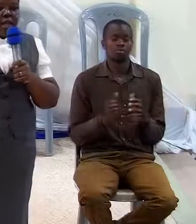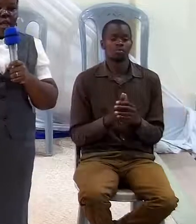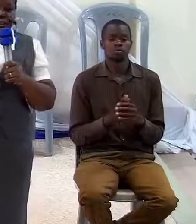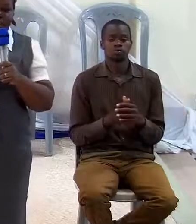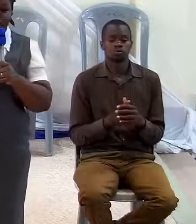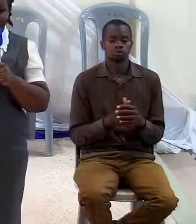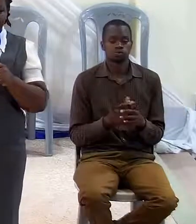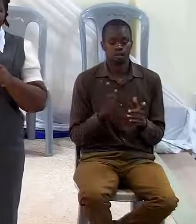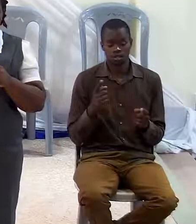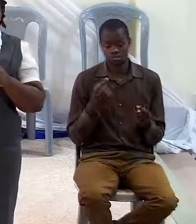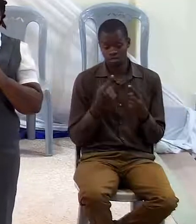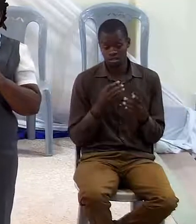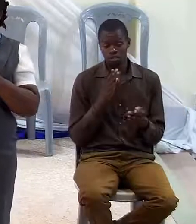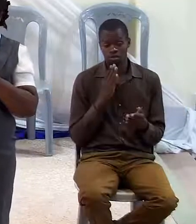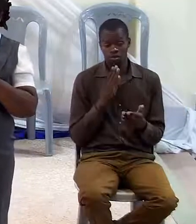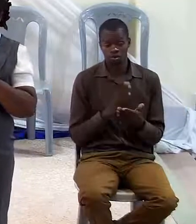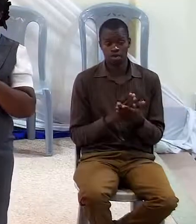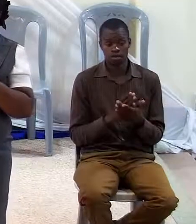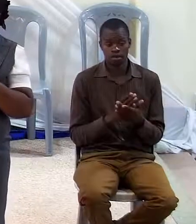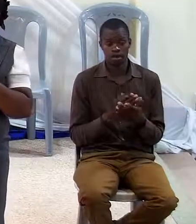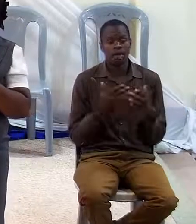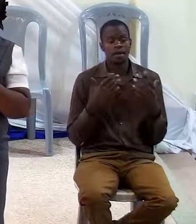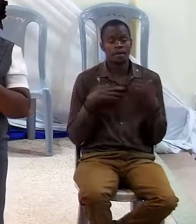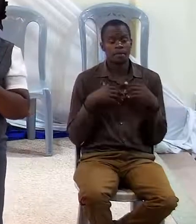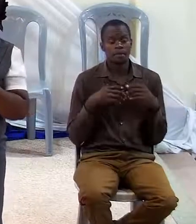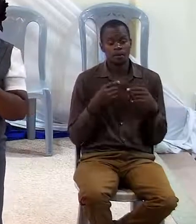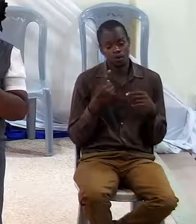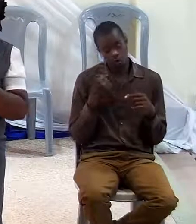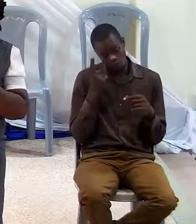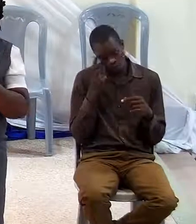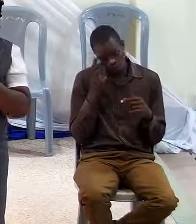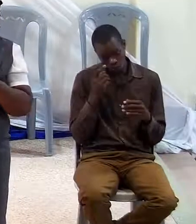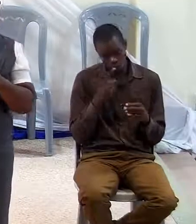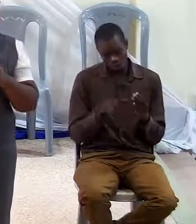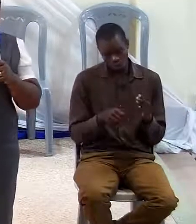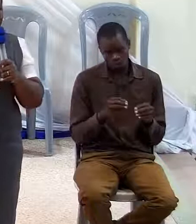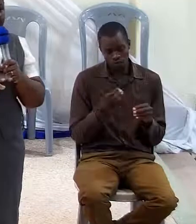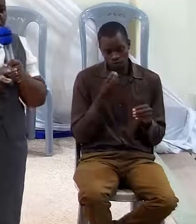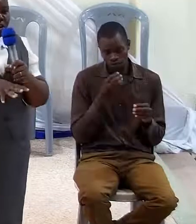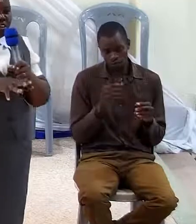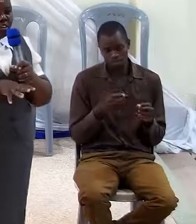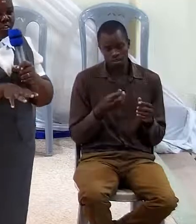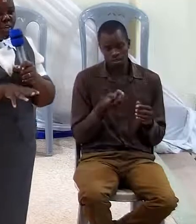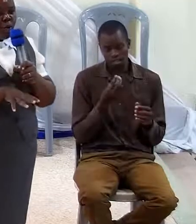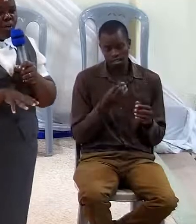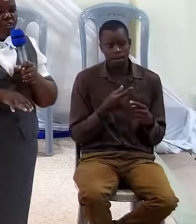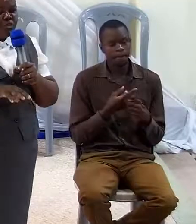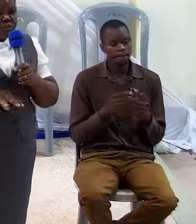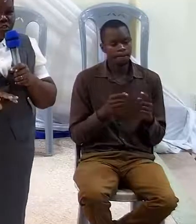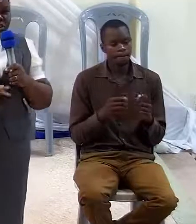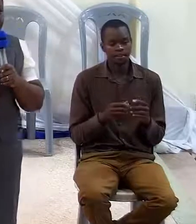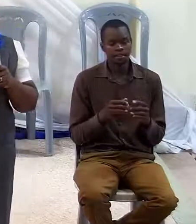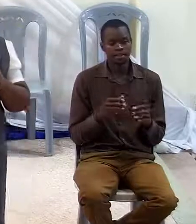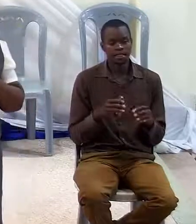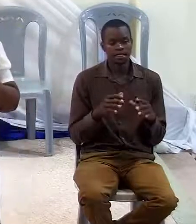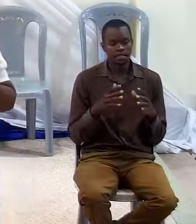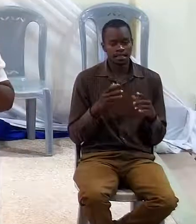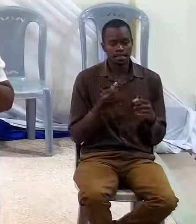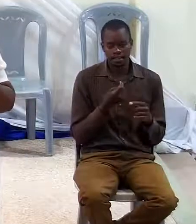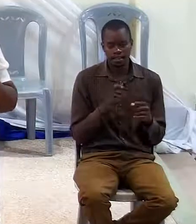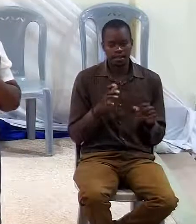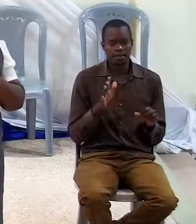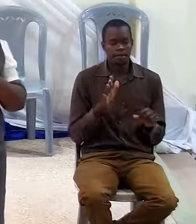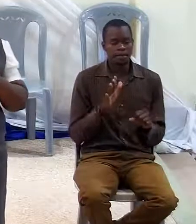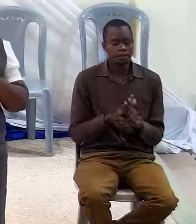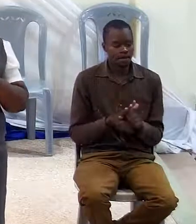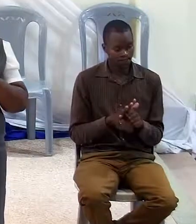aware of what the right foods to eat. But the quantities now is what predisposes us. The quantities, the